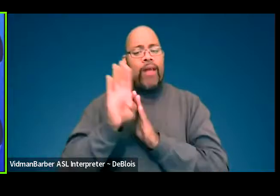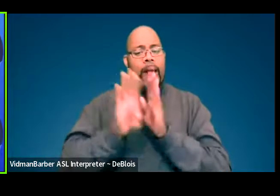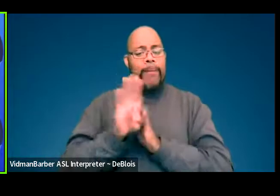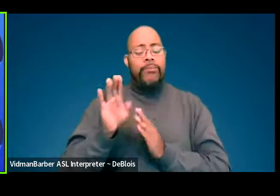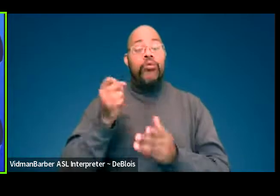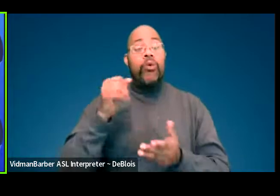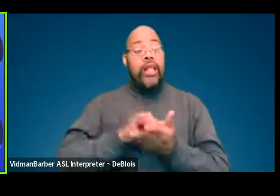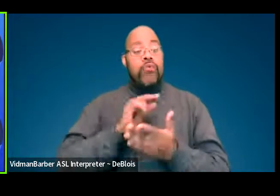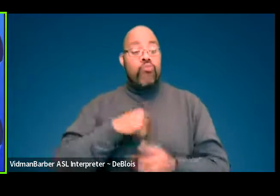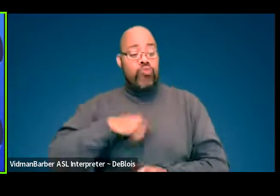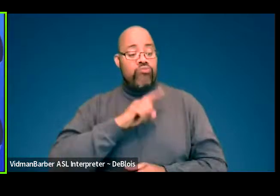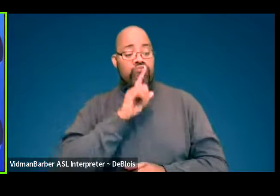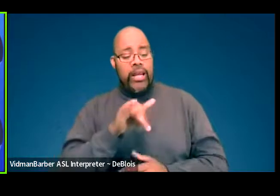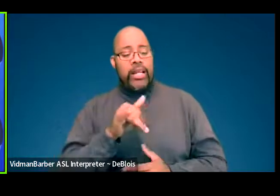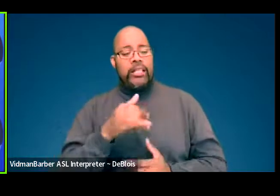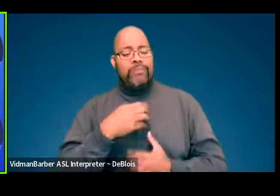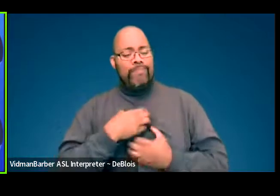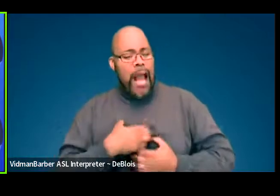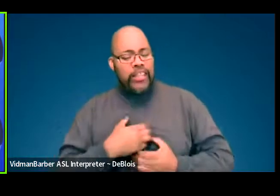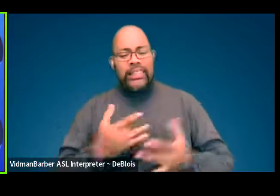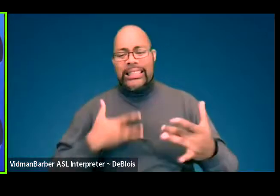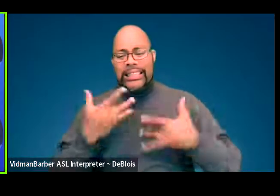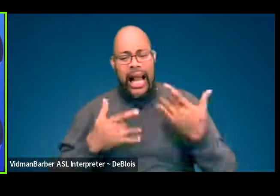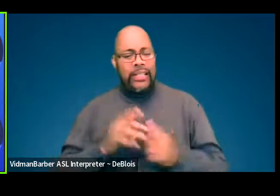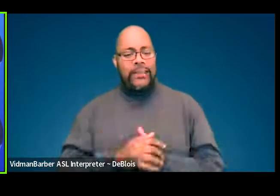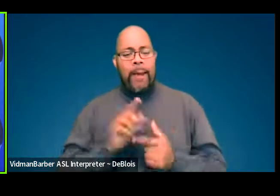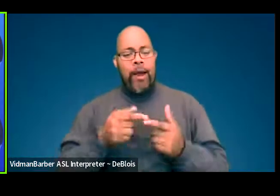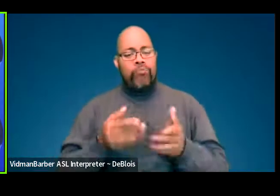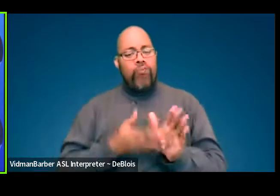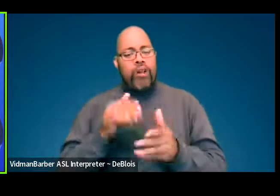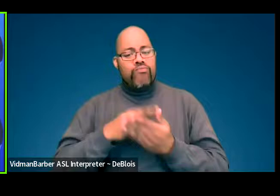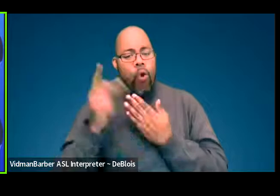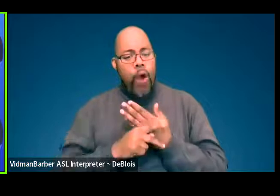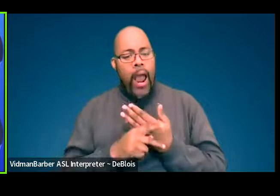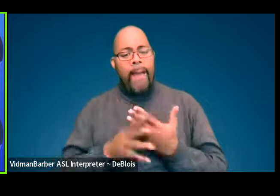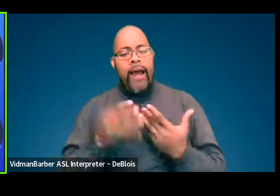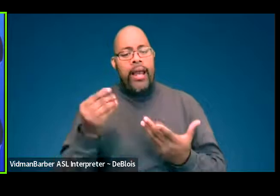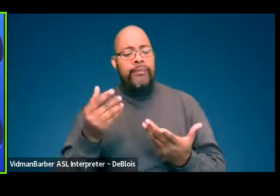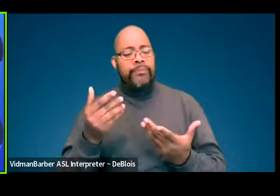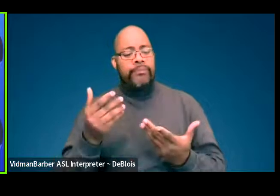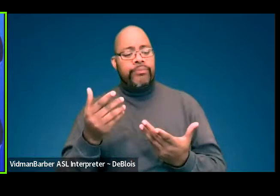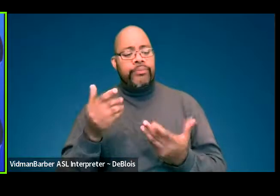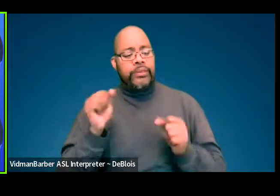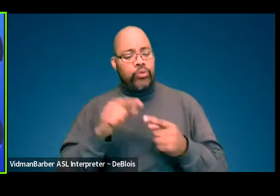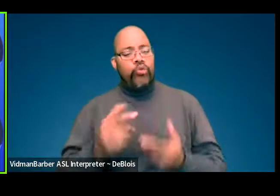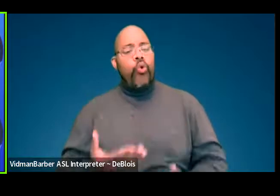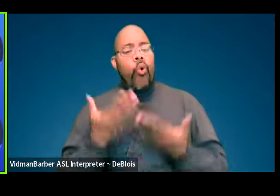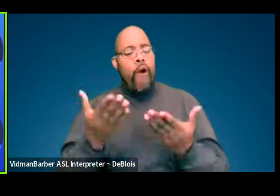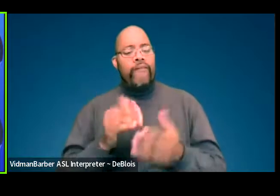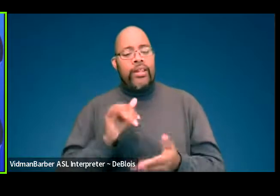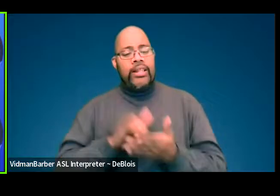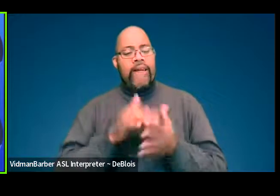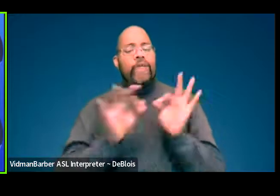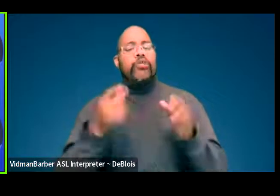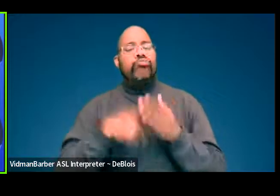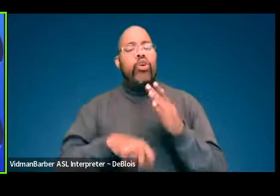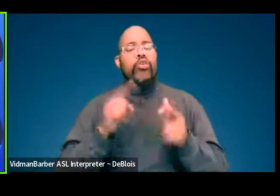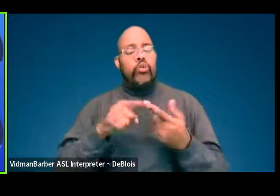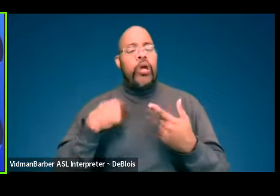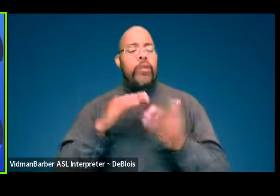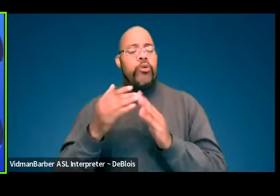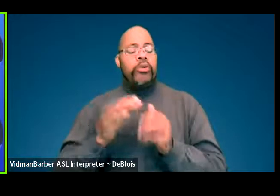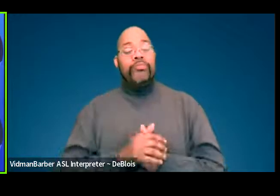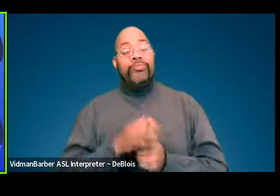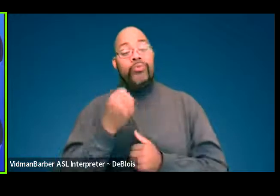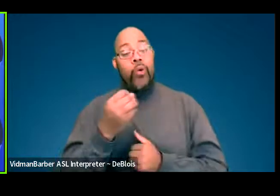so we've been really, passionate and excited about running this program and being able to offer it free of charge to our community.